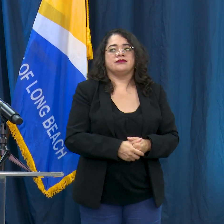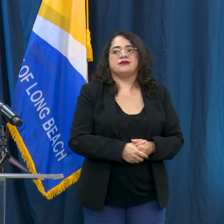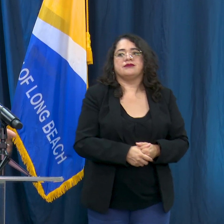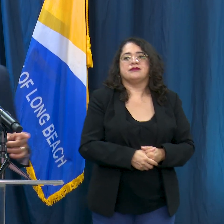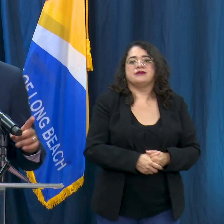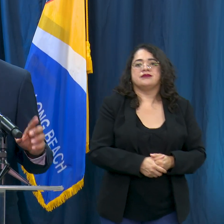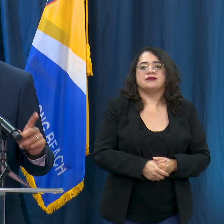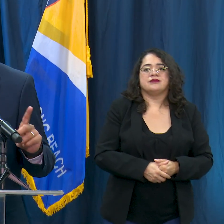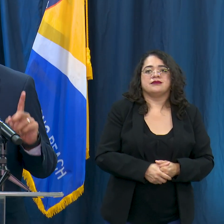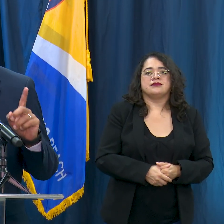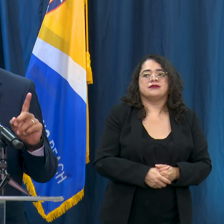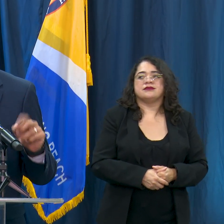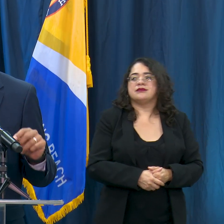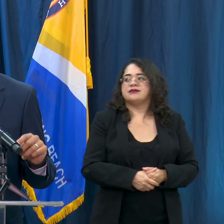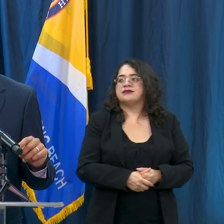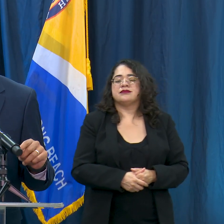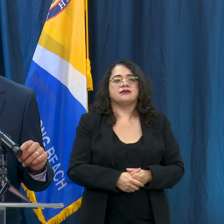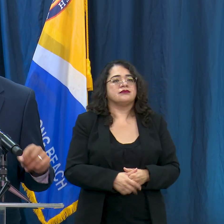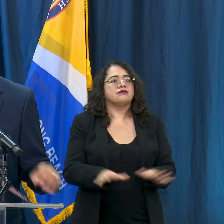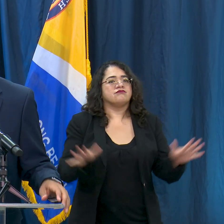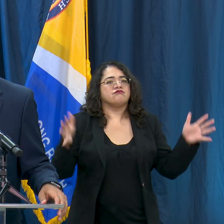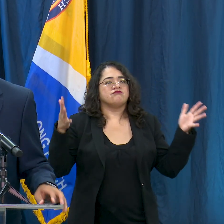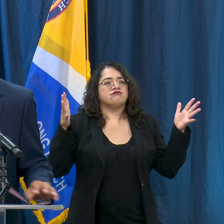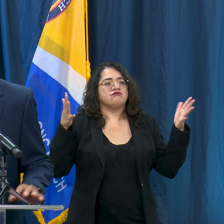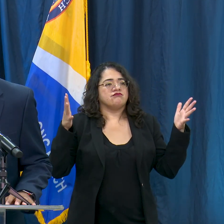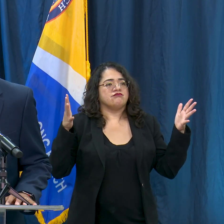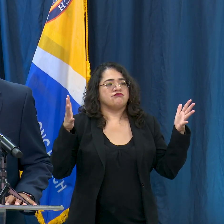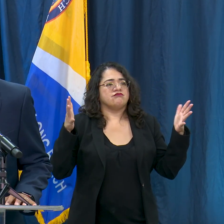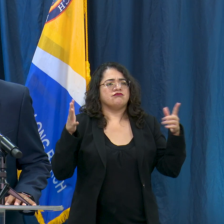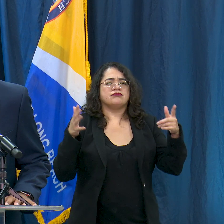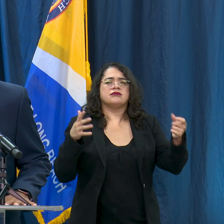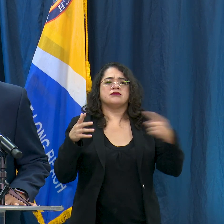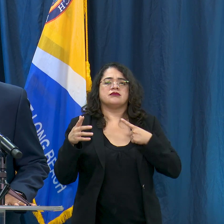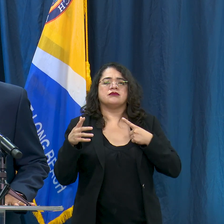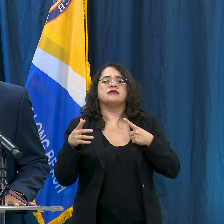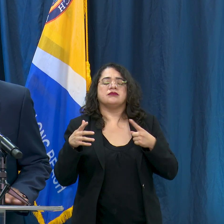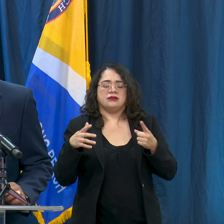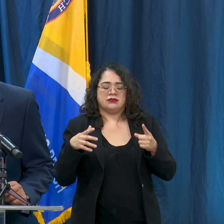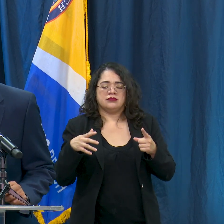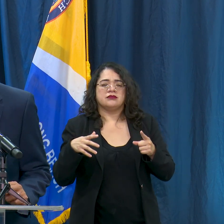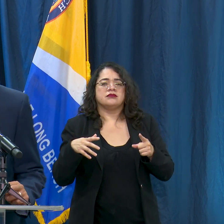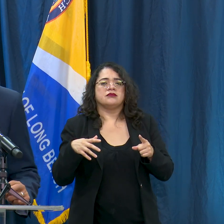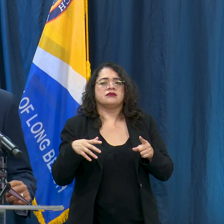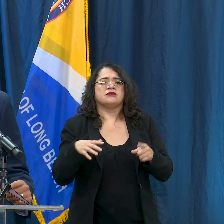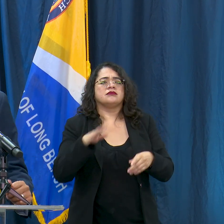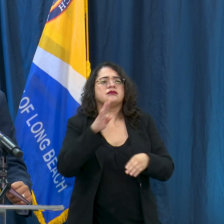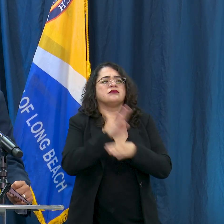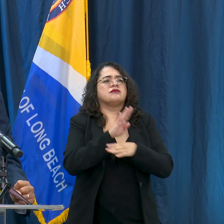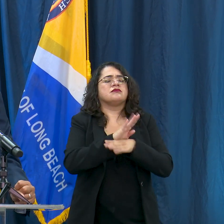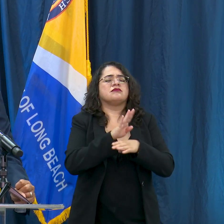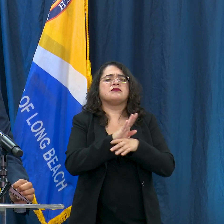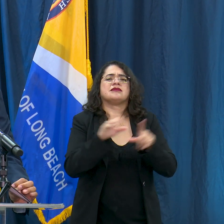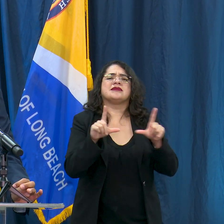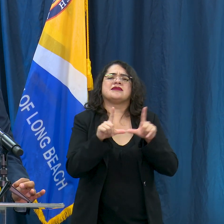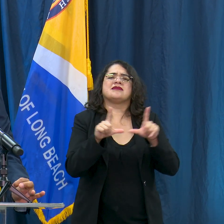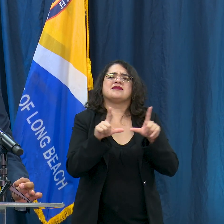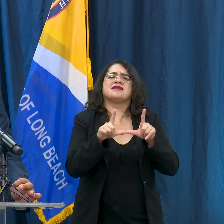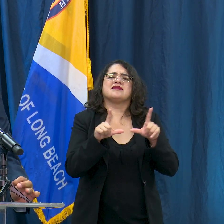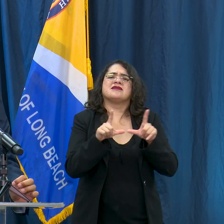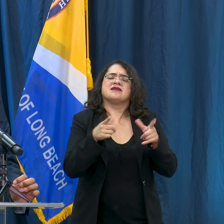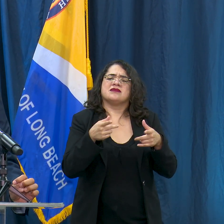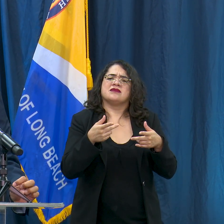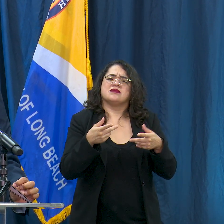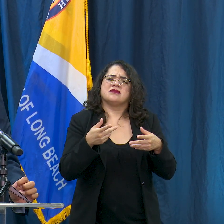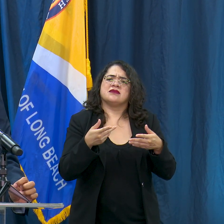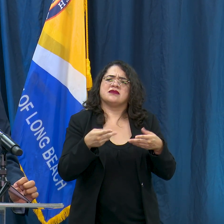I think, Jake, is that all the questions? Or The last question we'll go from the Facebook audience is related to the business licensing. And is the city planning on doing